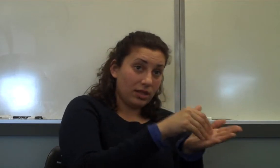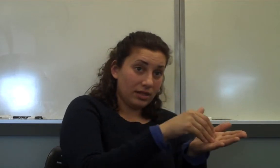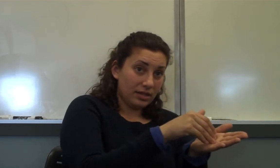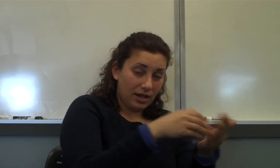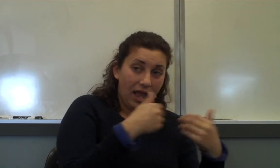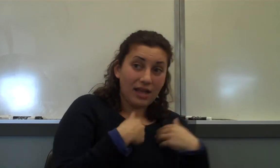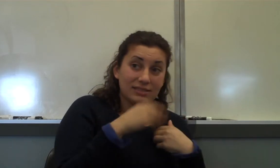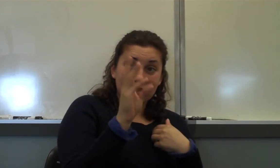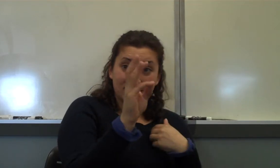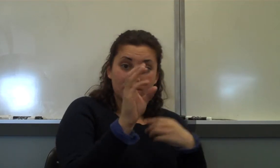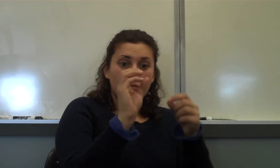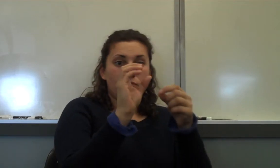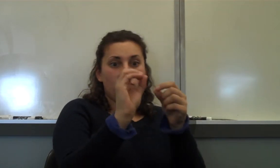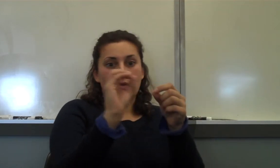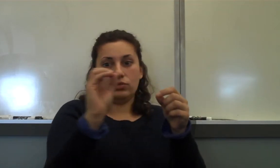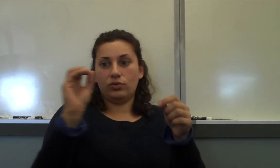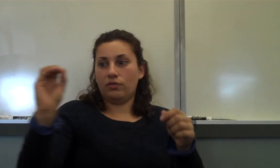shifted 6 to the right.